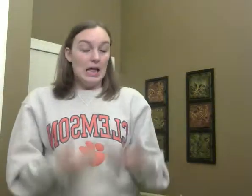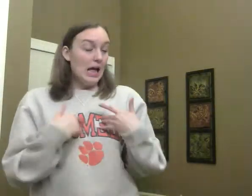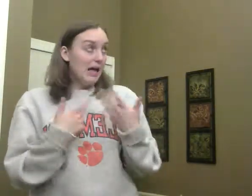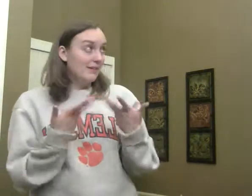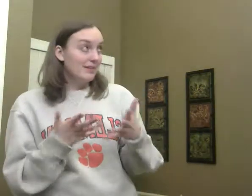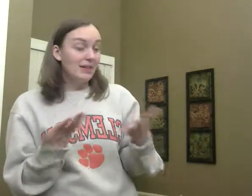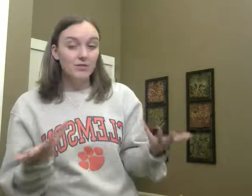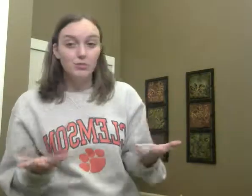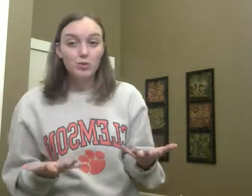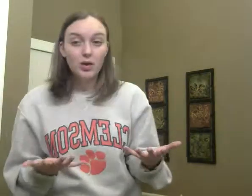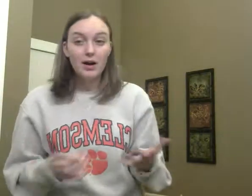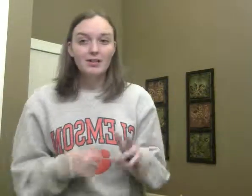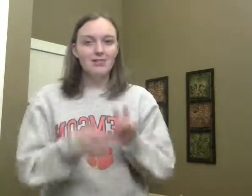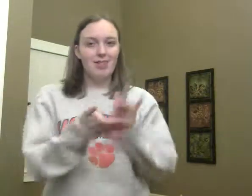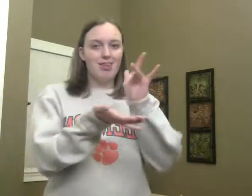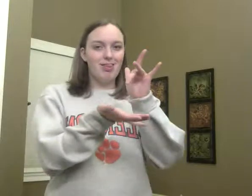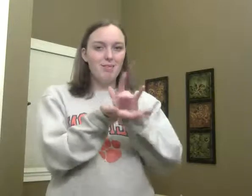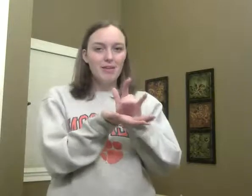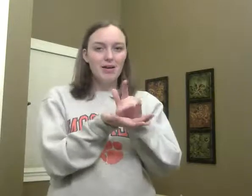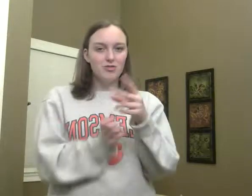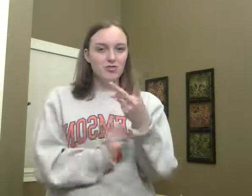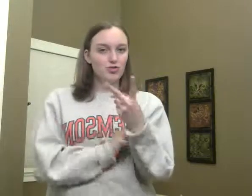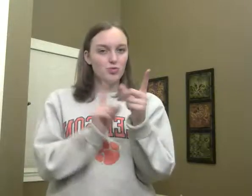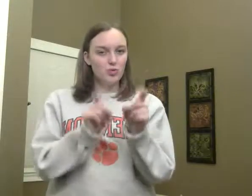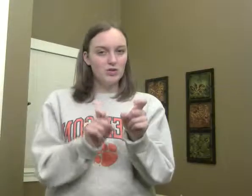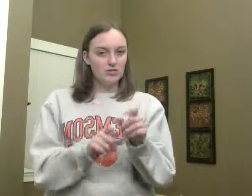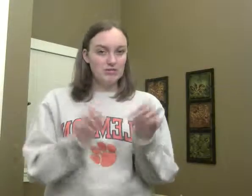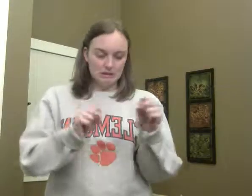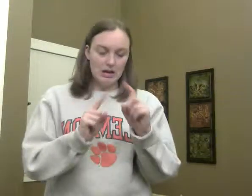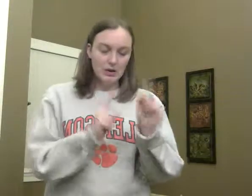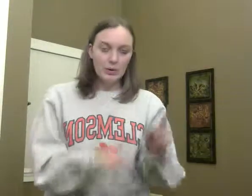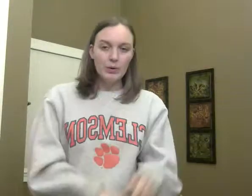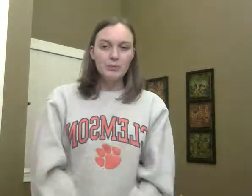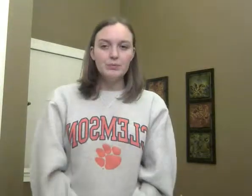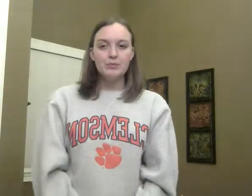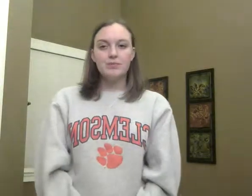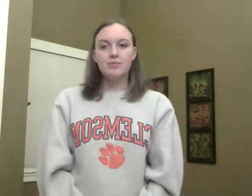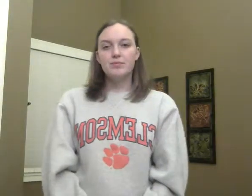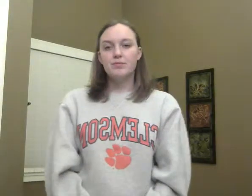The middle, 2 questions. You may go. Let's see if another group can get it.